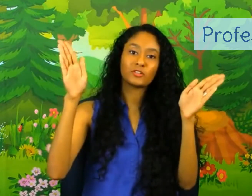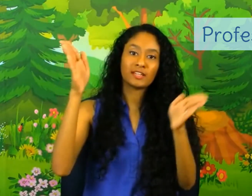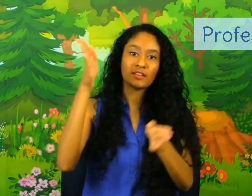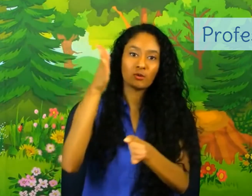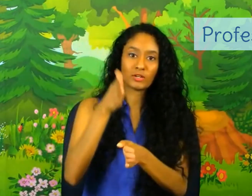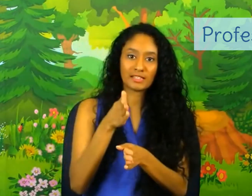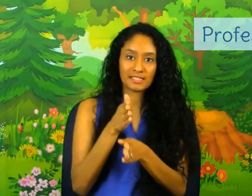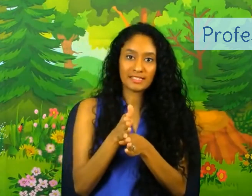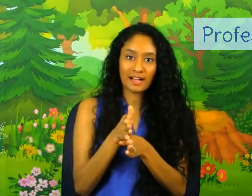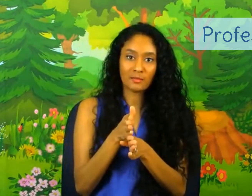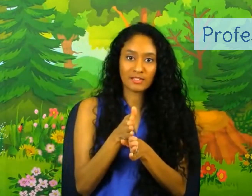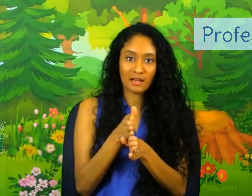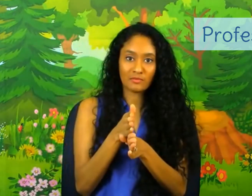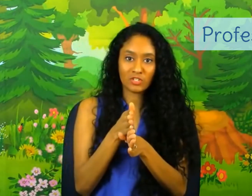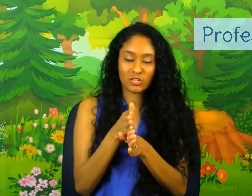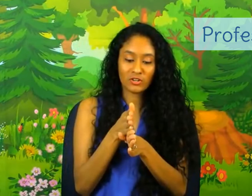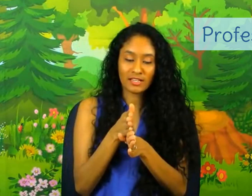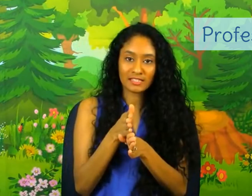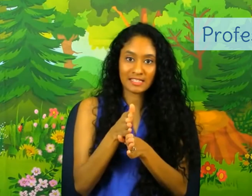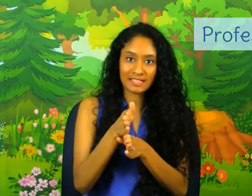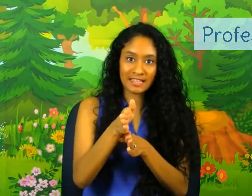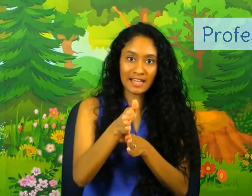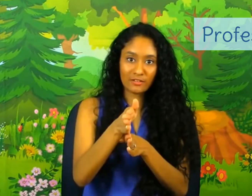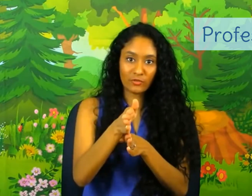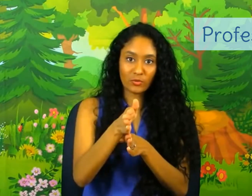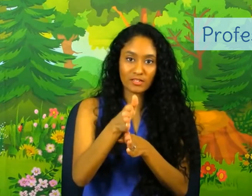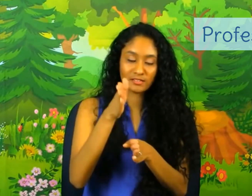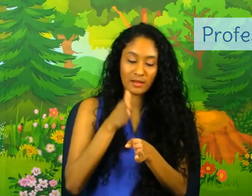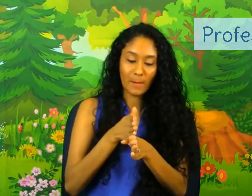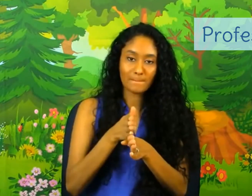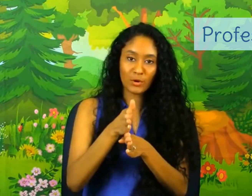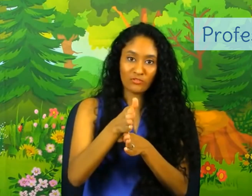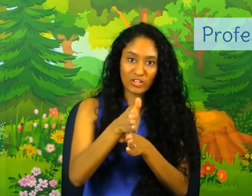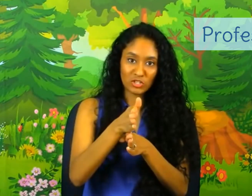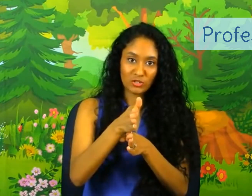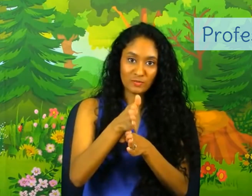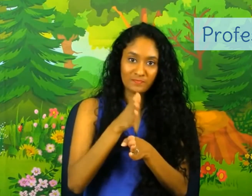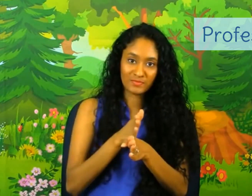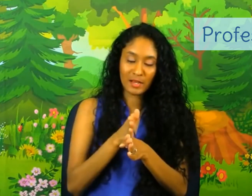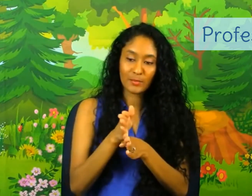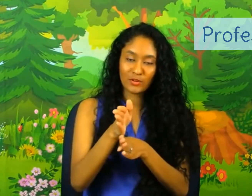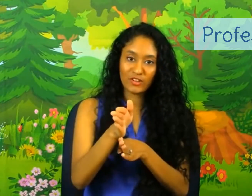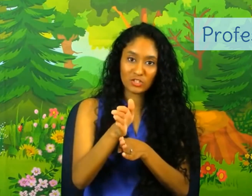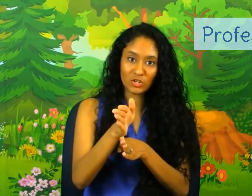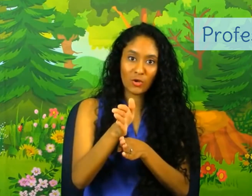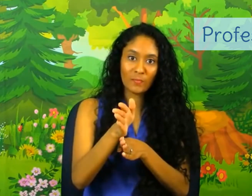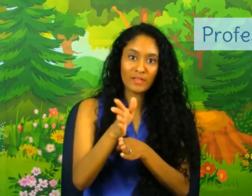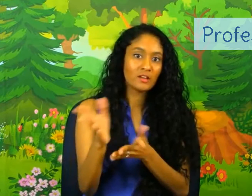together and we're going to stack them on top of each other and slide it forward. Professional, professional. You